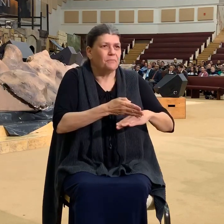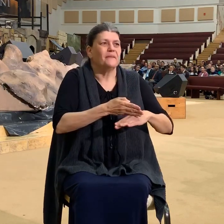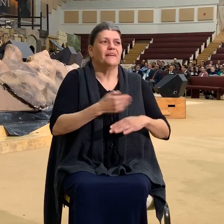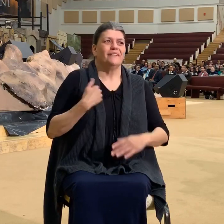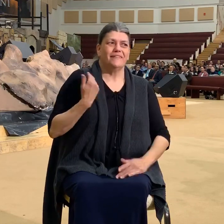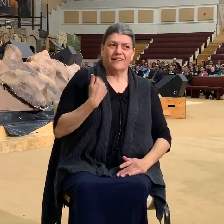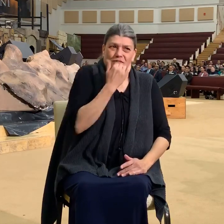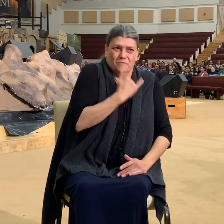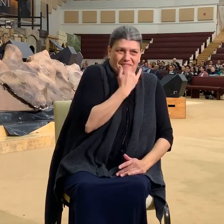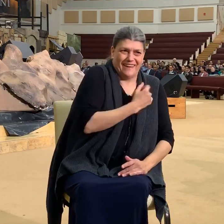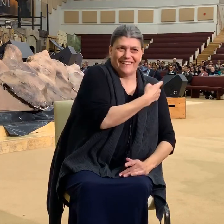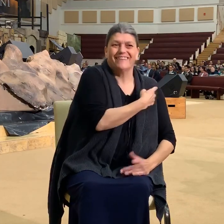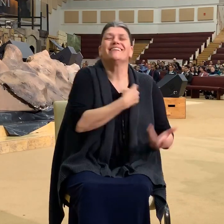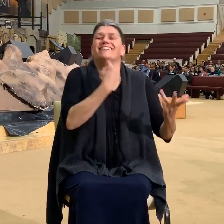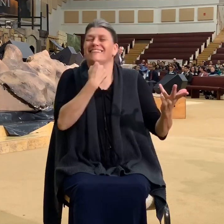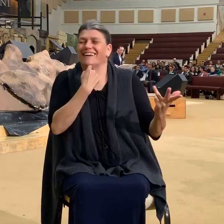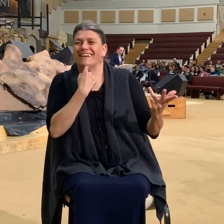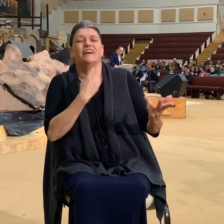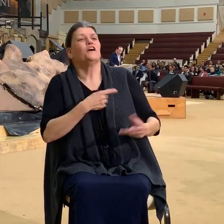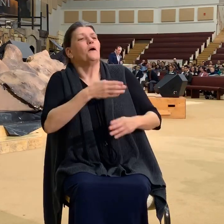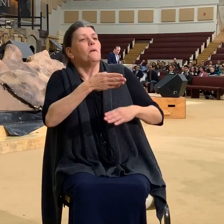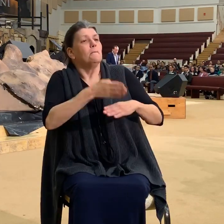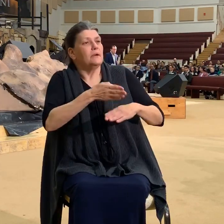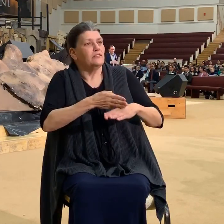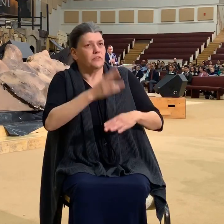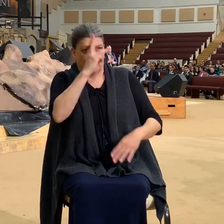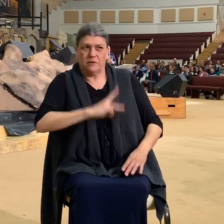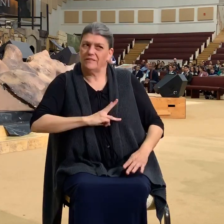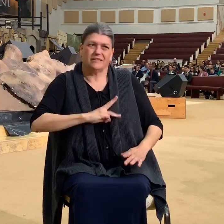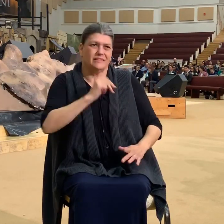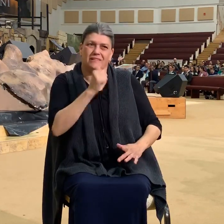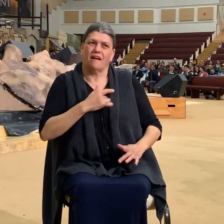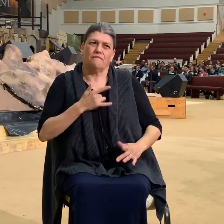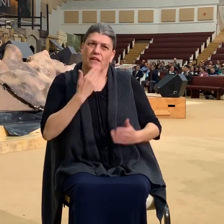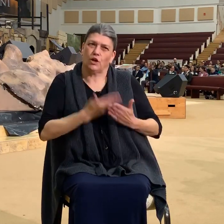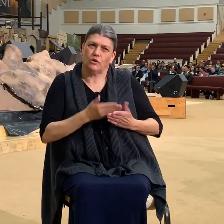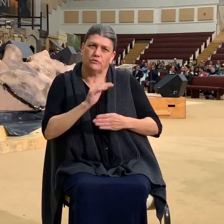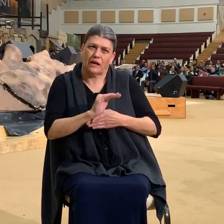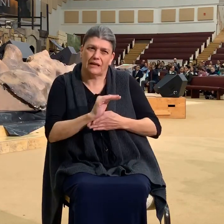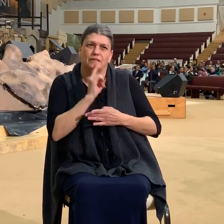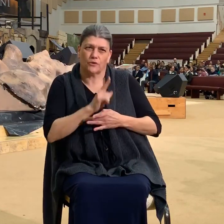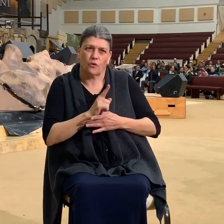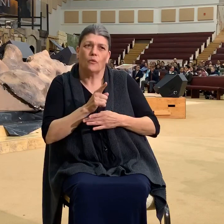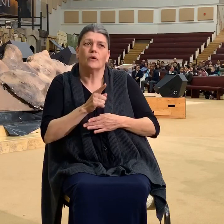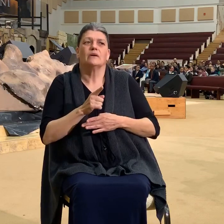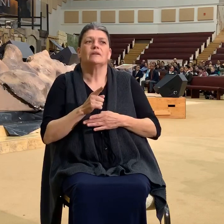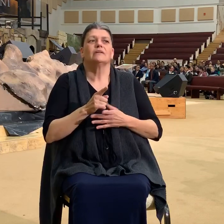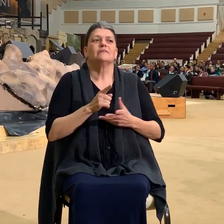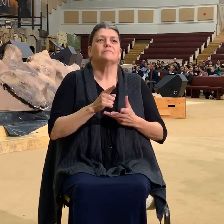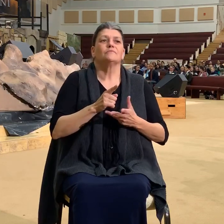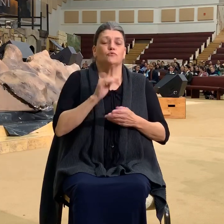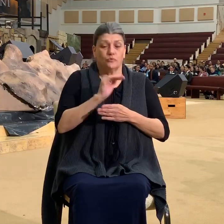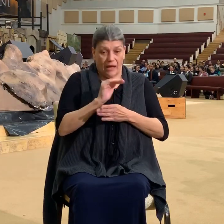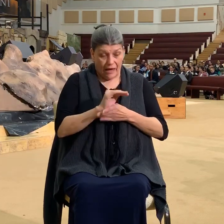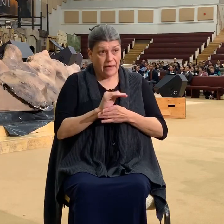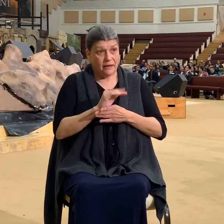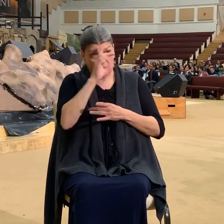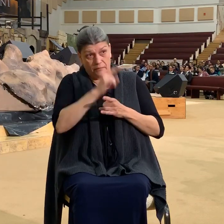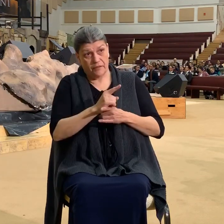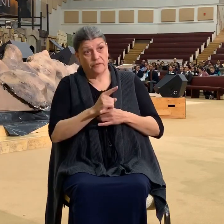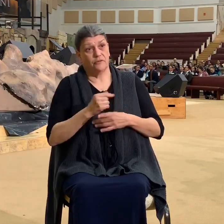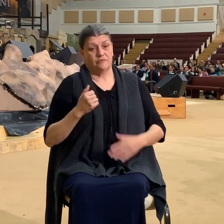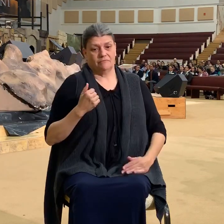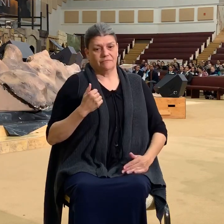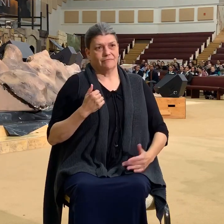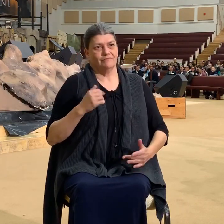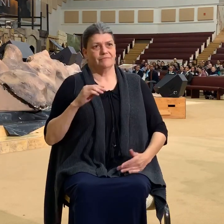sick tonight, so please keep him in your prayers. And so tonight I will be moderating, and then Brother